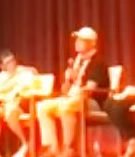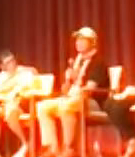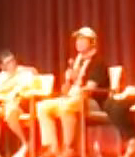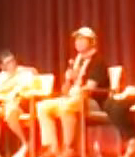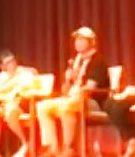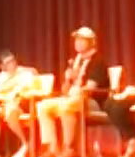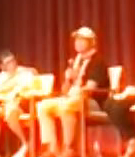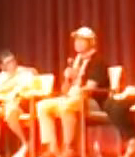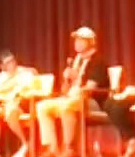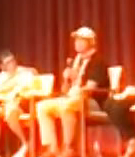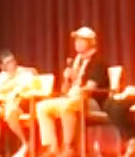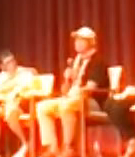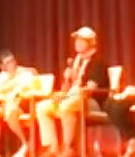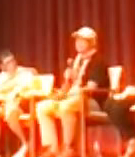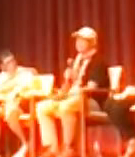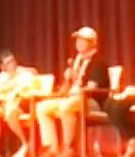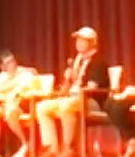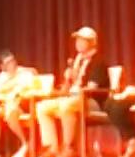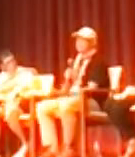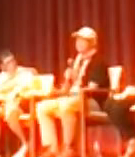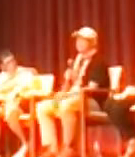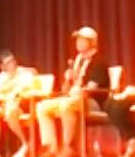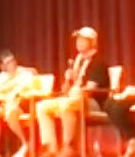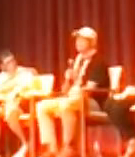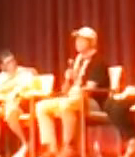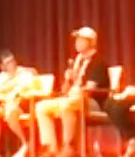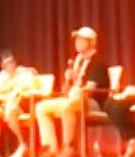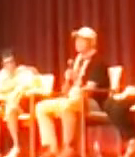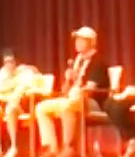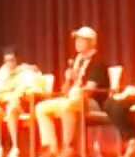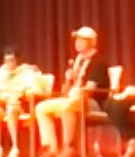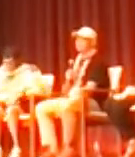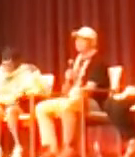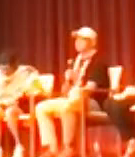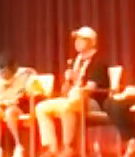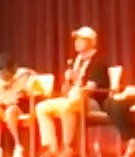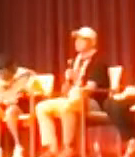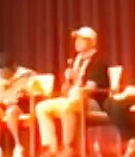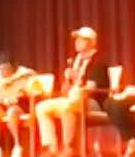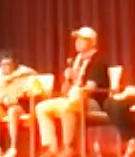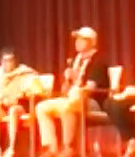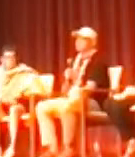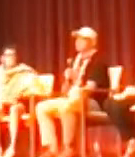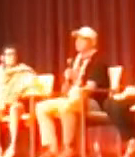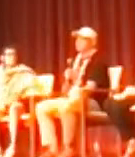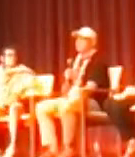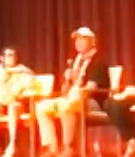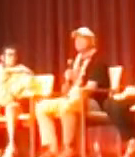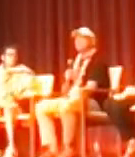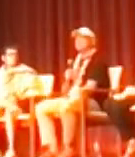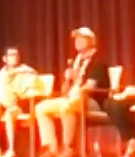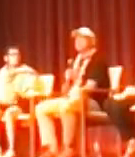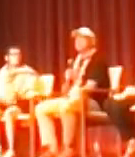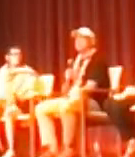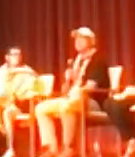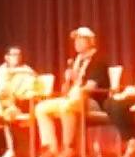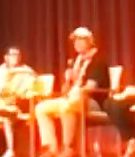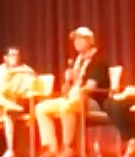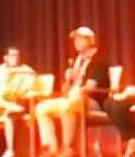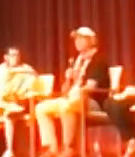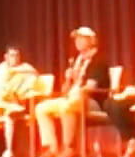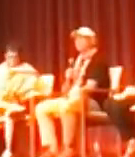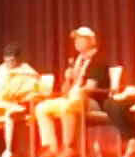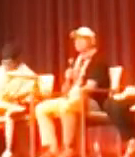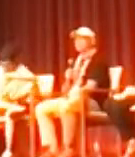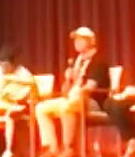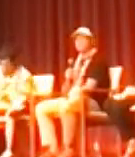it was tough. So one of the biggest problems we had was that the powers that be who